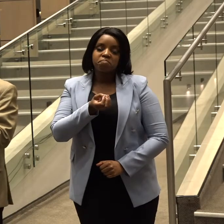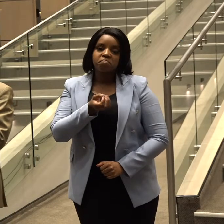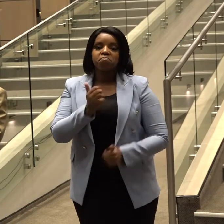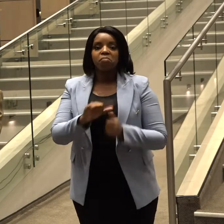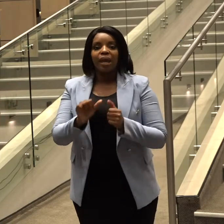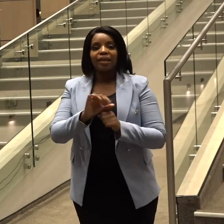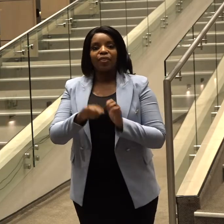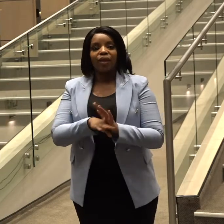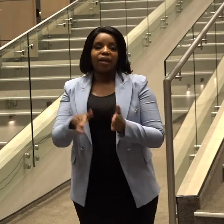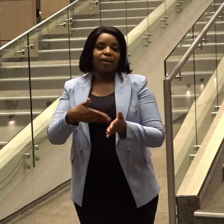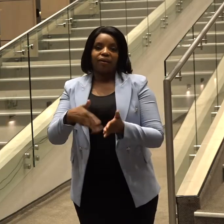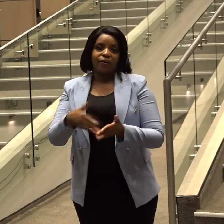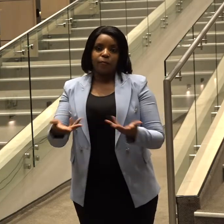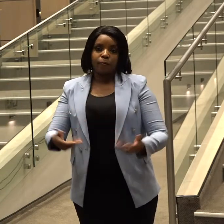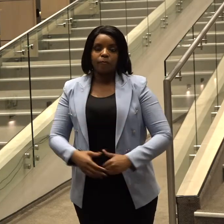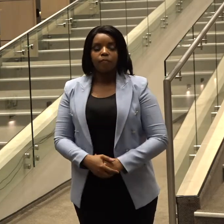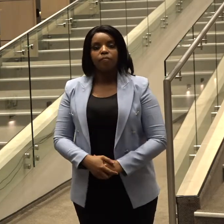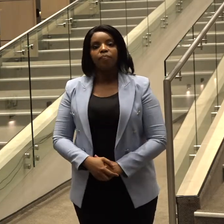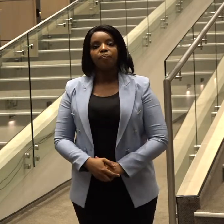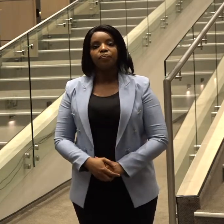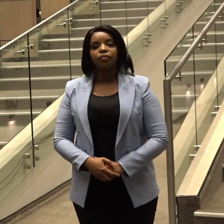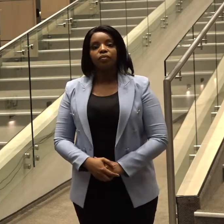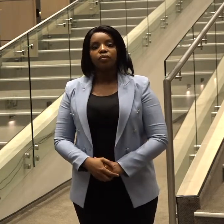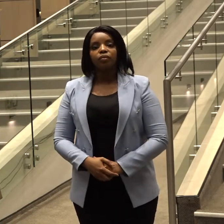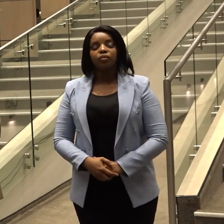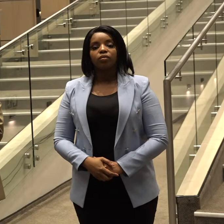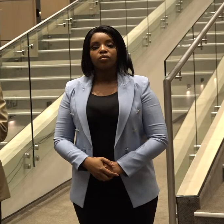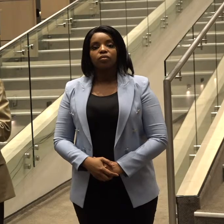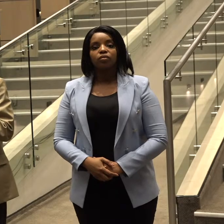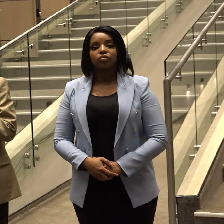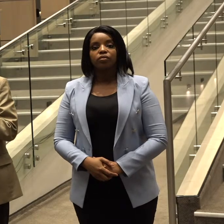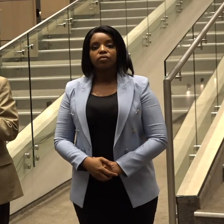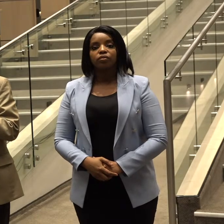I think the speaker here was referring to